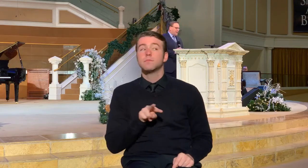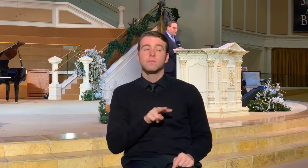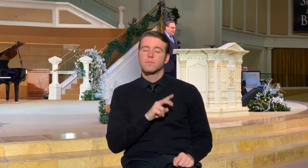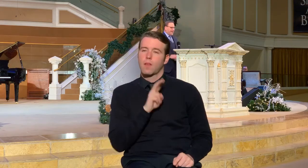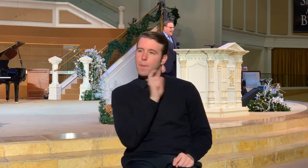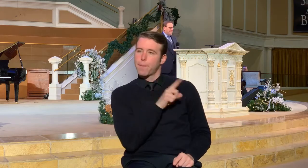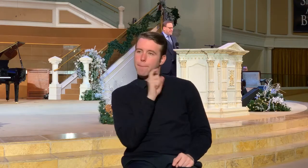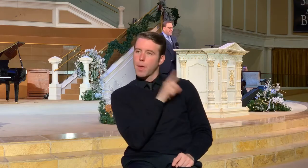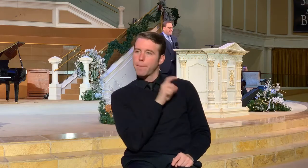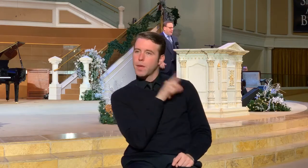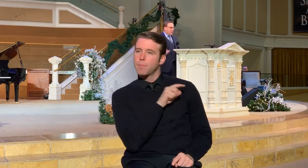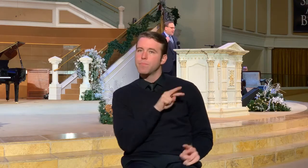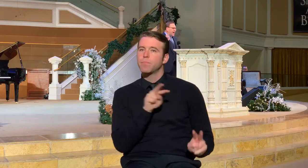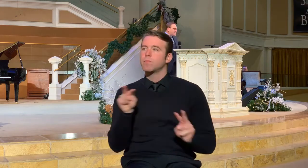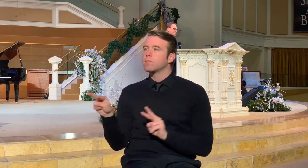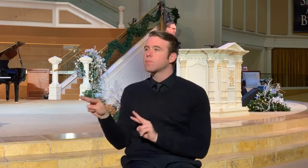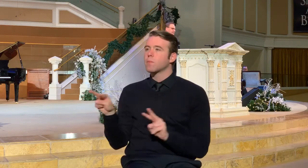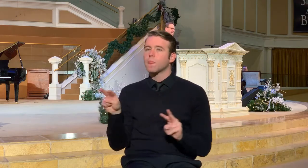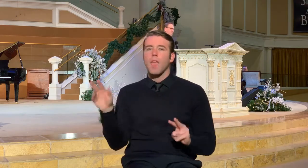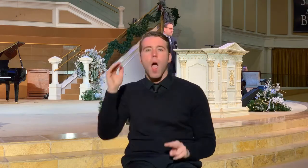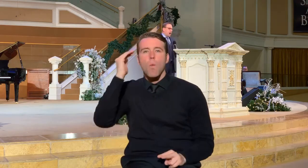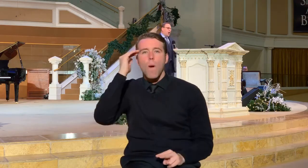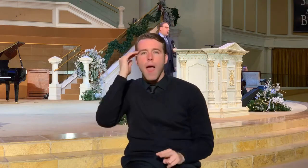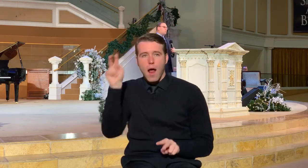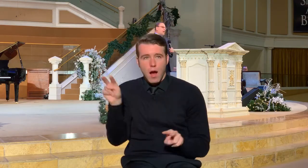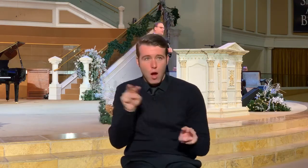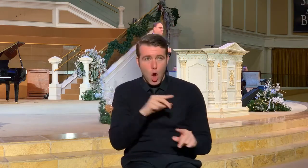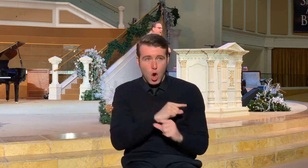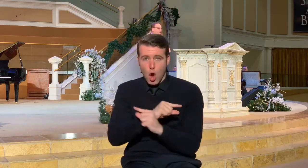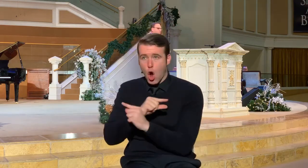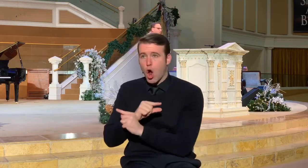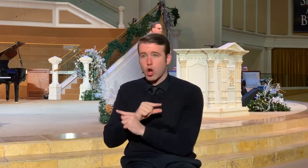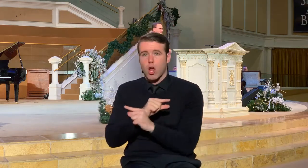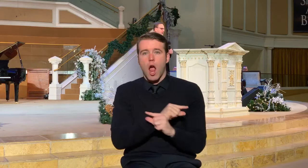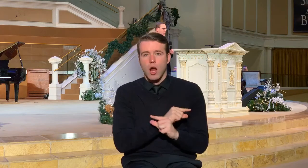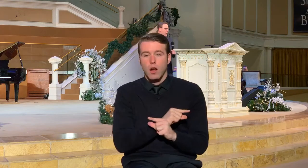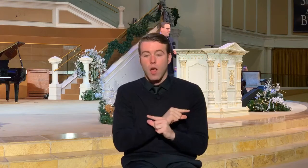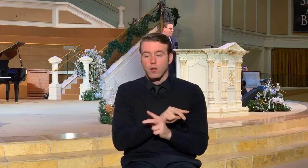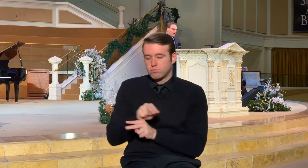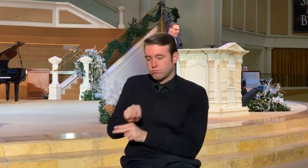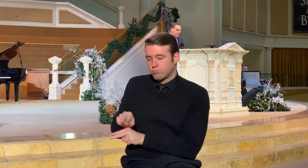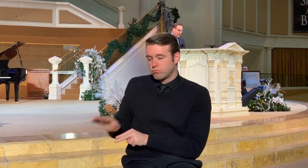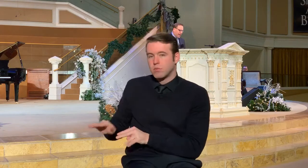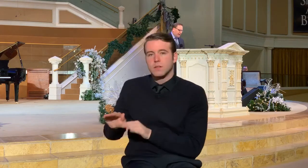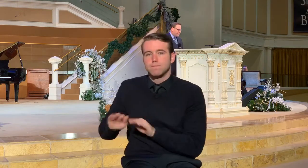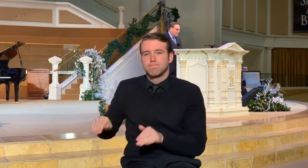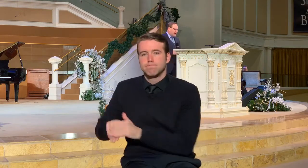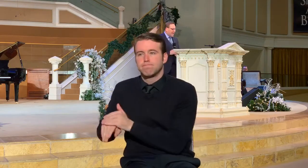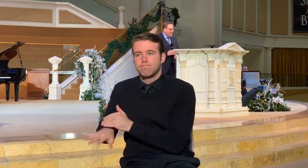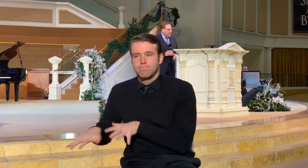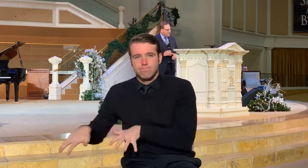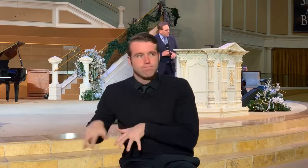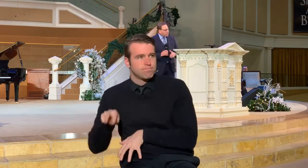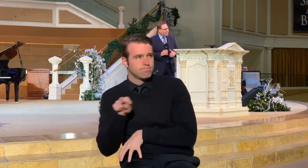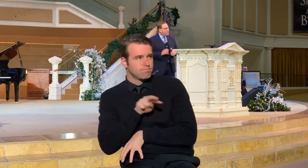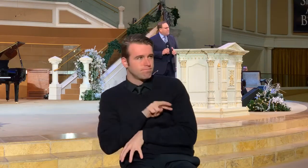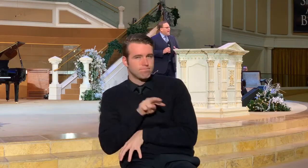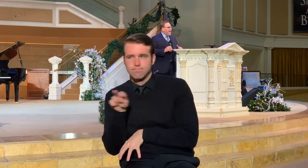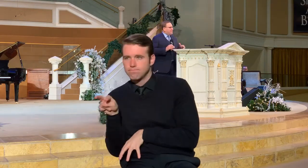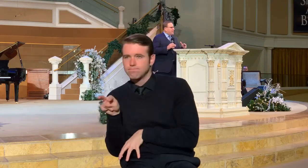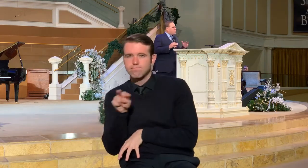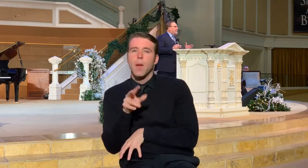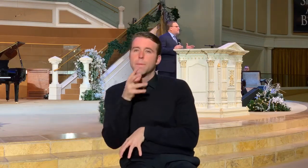there, watching as they were constantly on guard, watching over their little cubs, their head on a